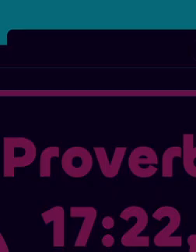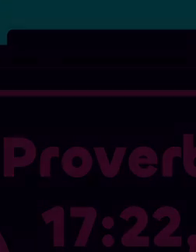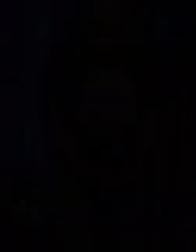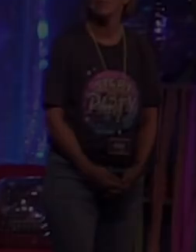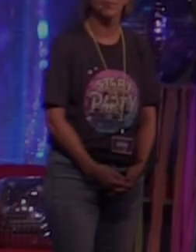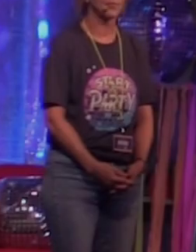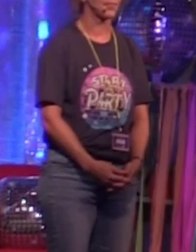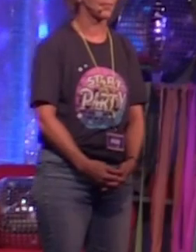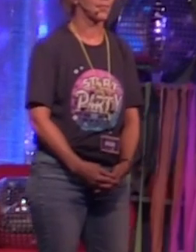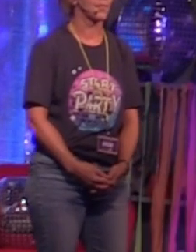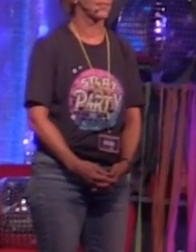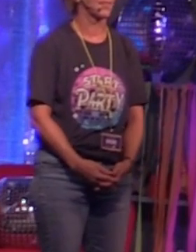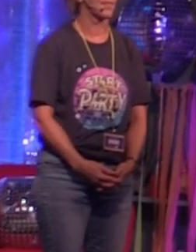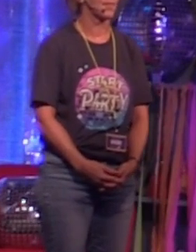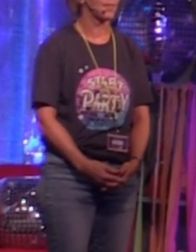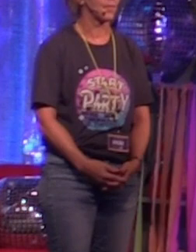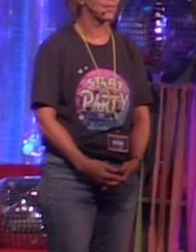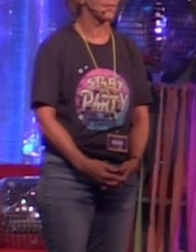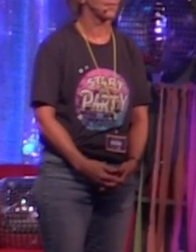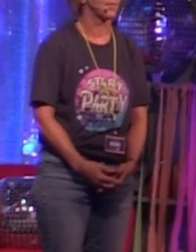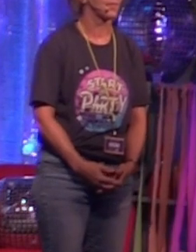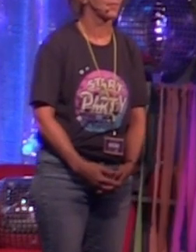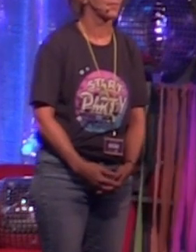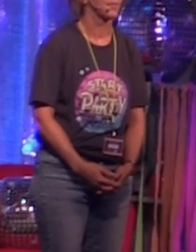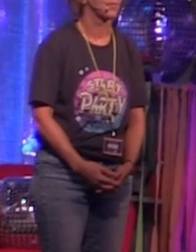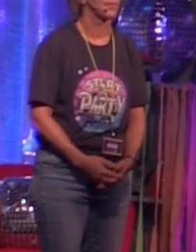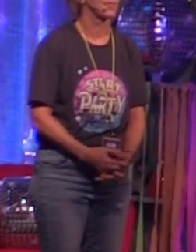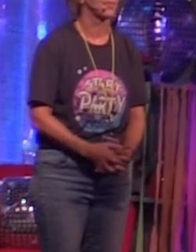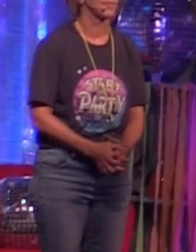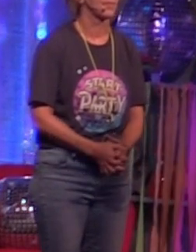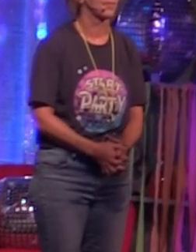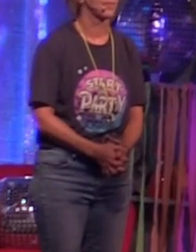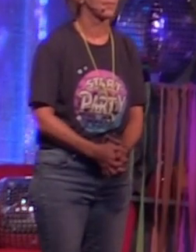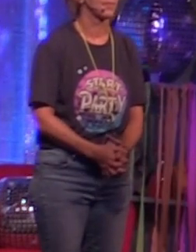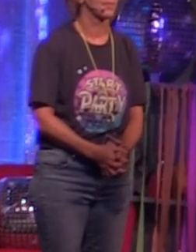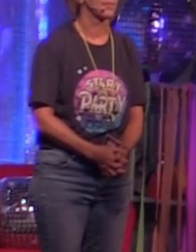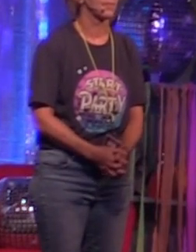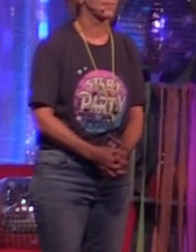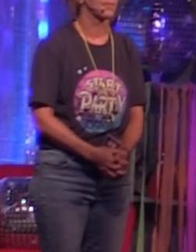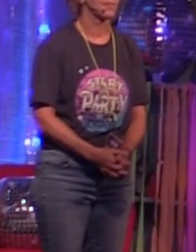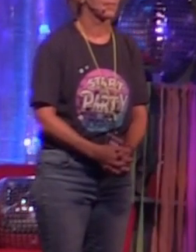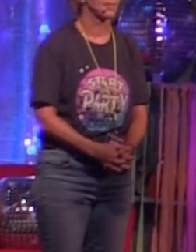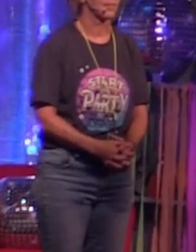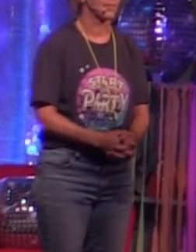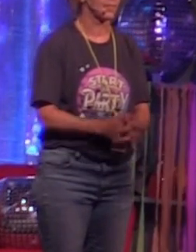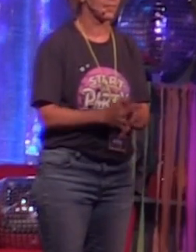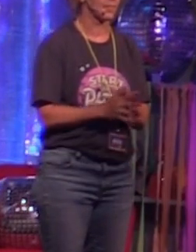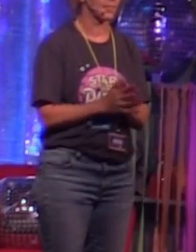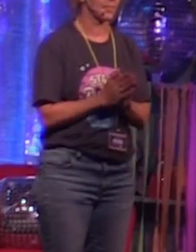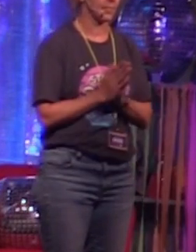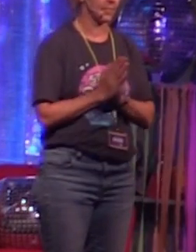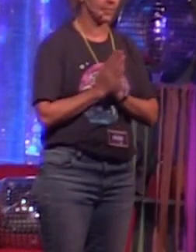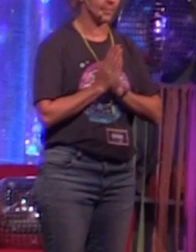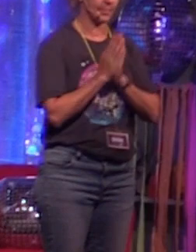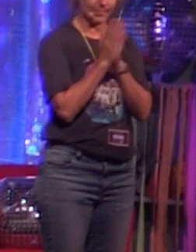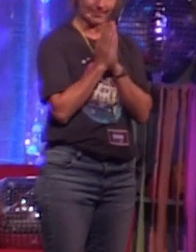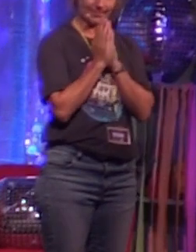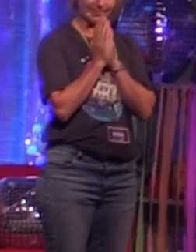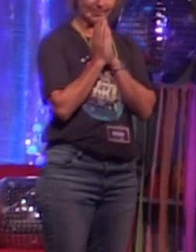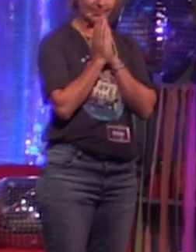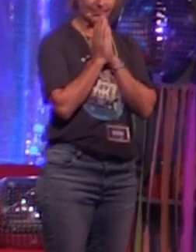Let's pray together and ask God to help us find joy when those tough seasons come. Everybody put your praying hands together.